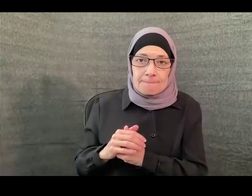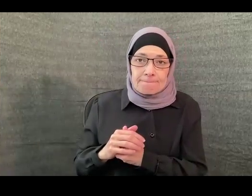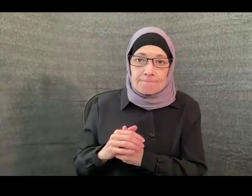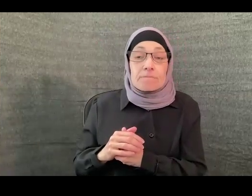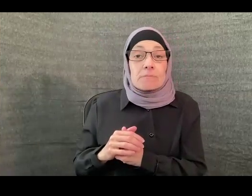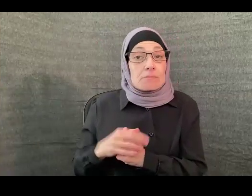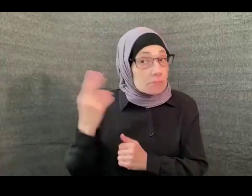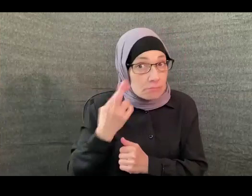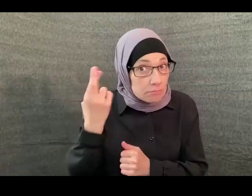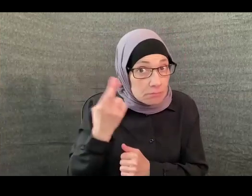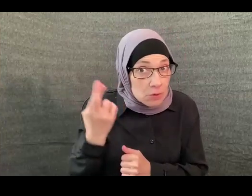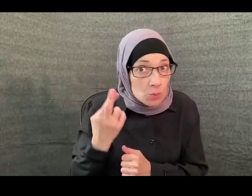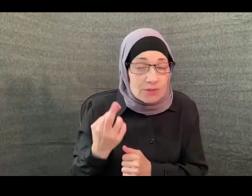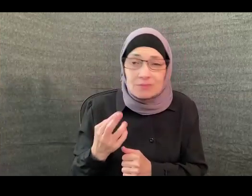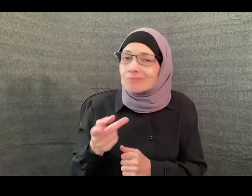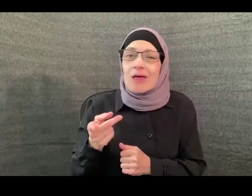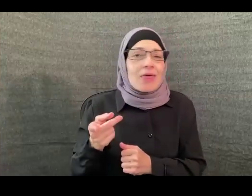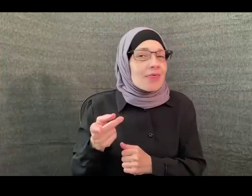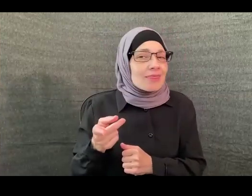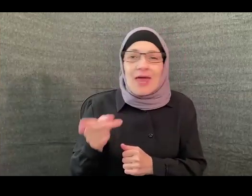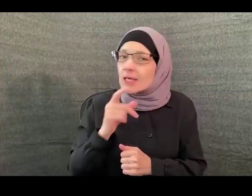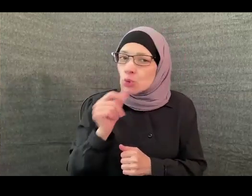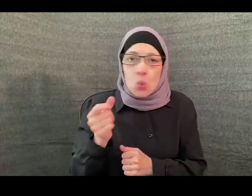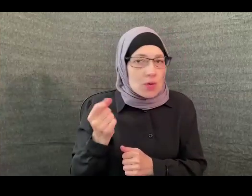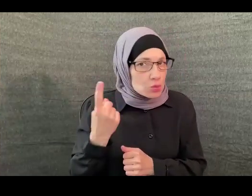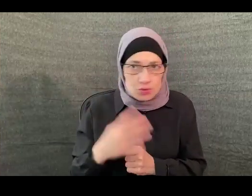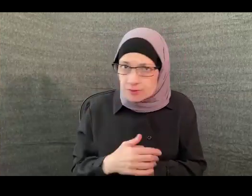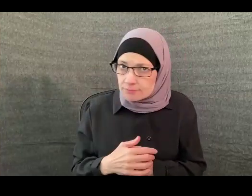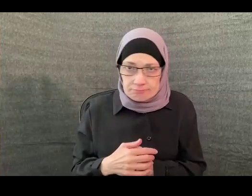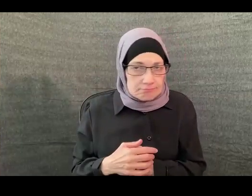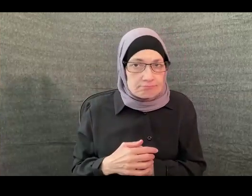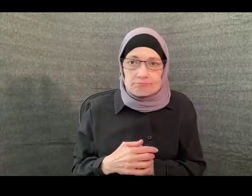That's because they don't understand, they do not comprehend.